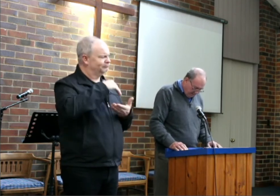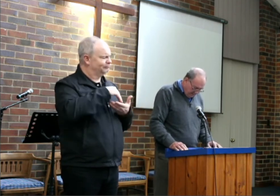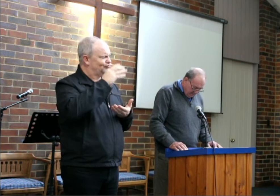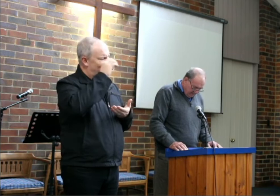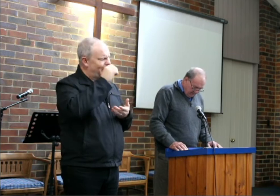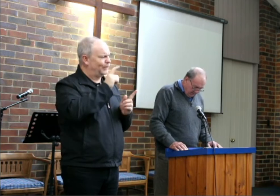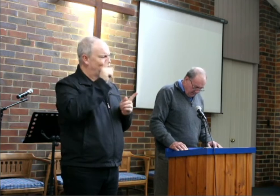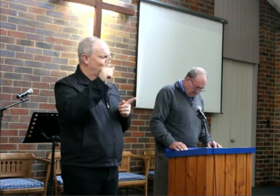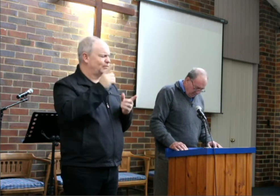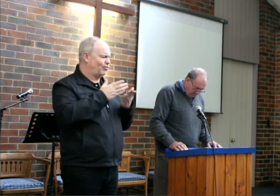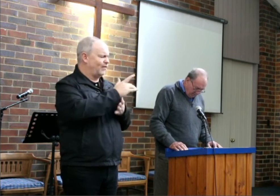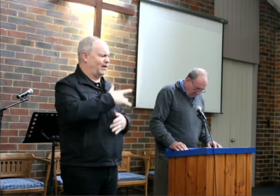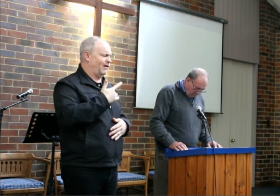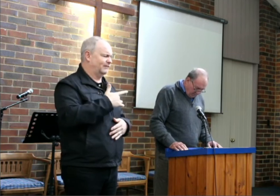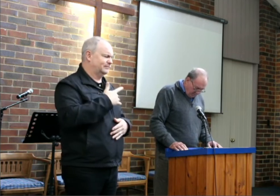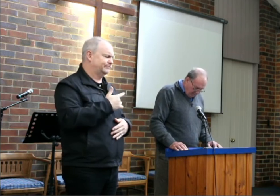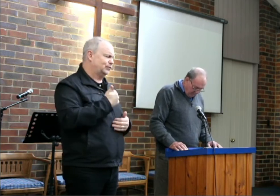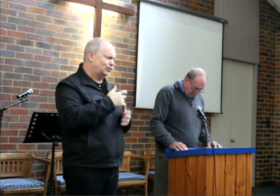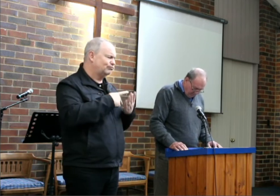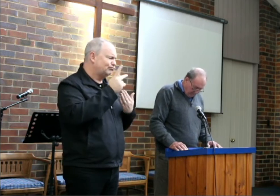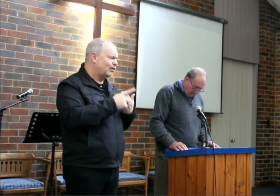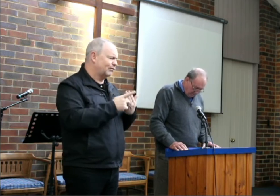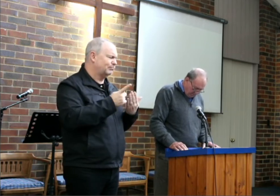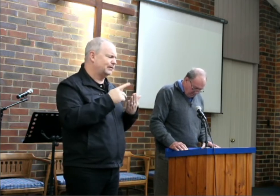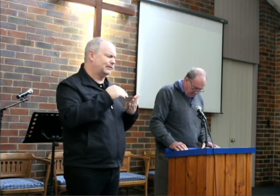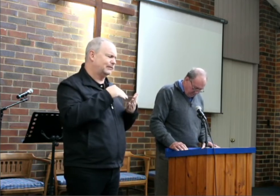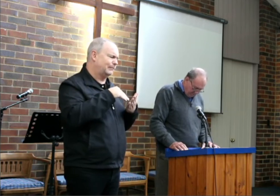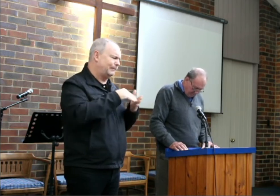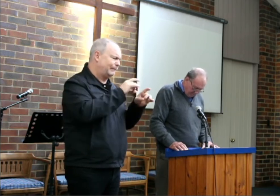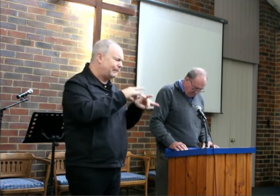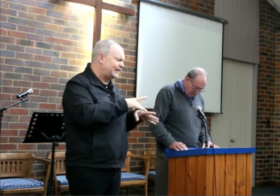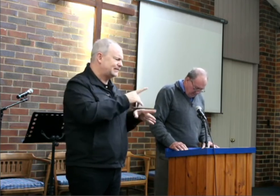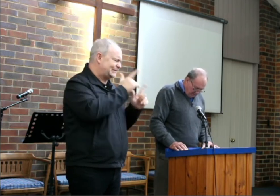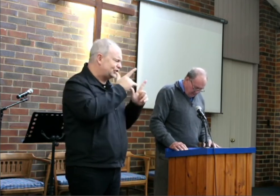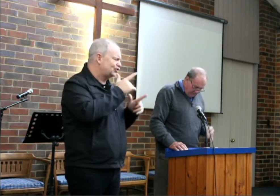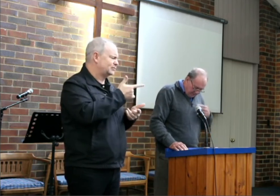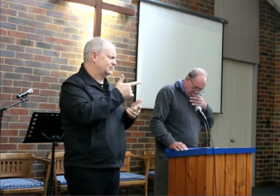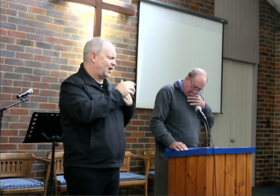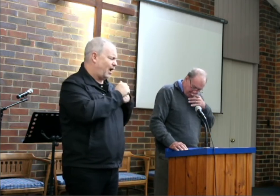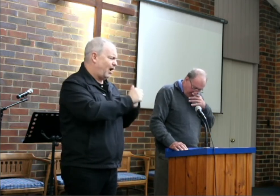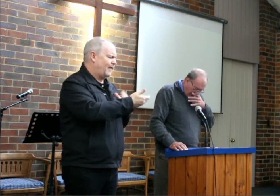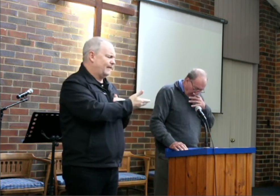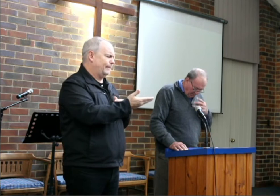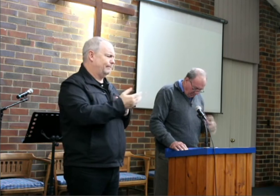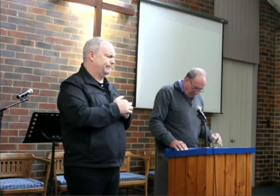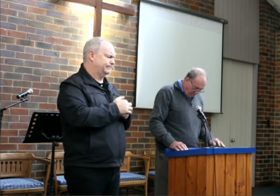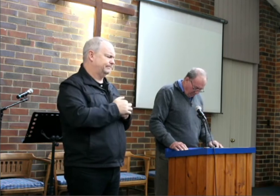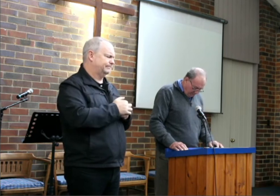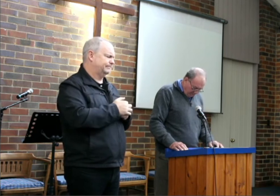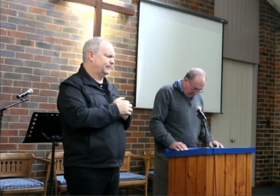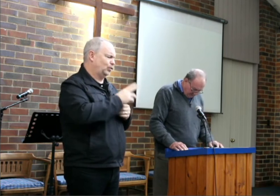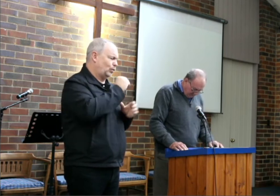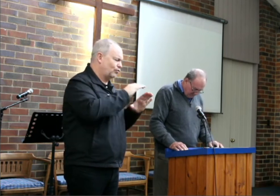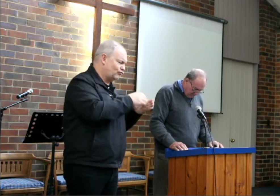back. These are wonderful programs, Father. Please bless and guide the teachers and the facilitators of both youth group